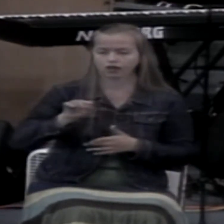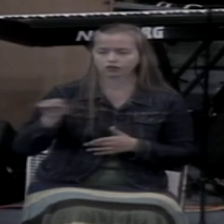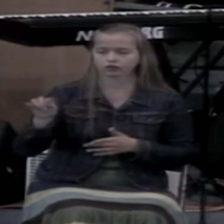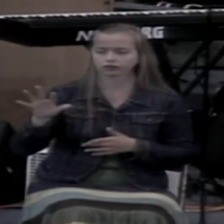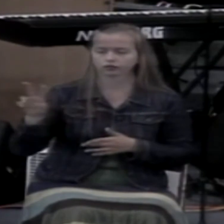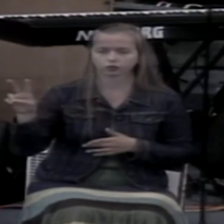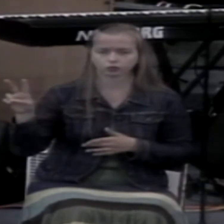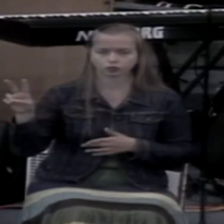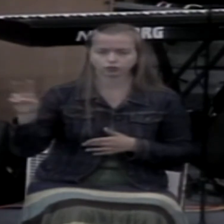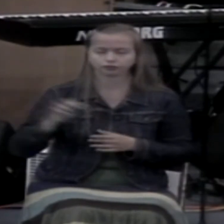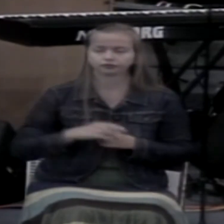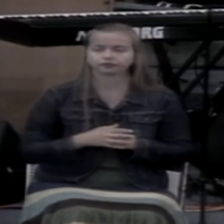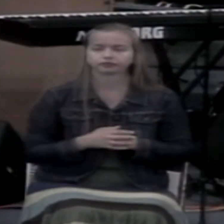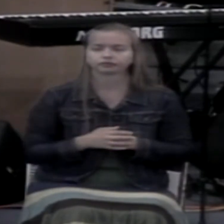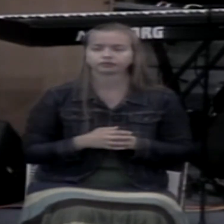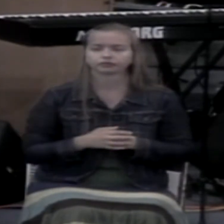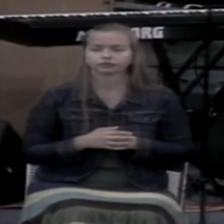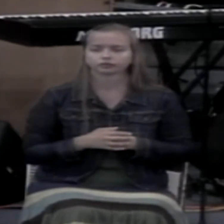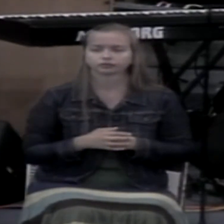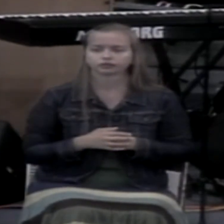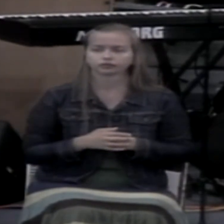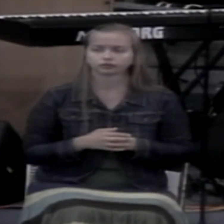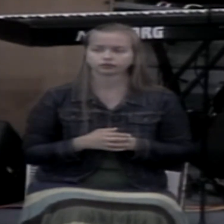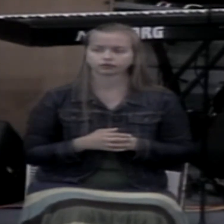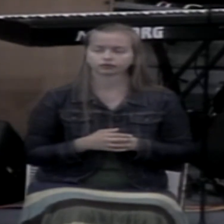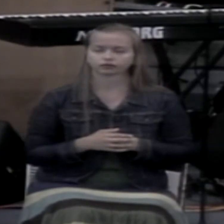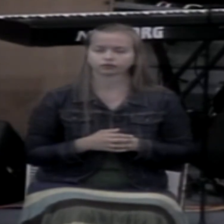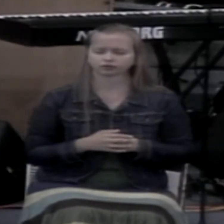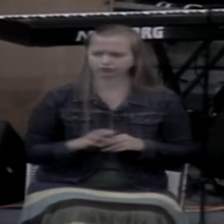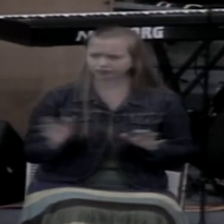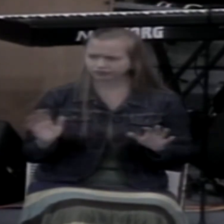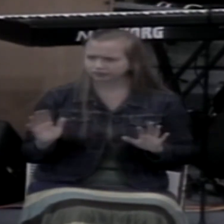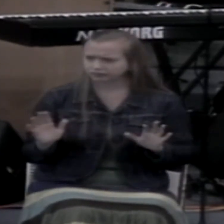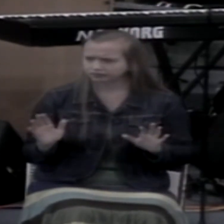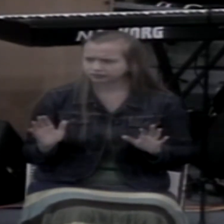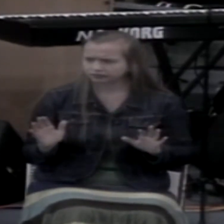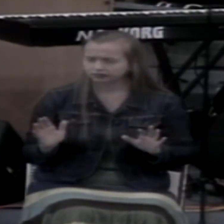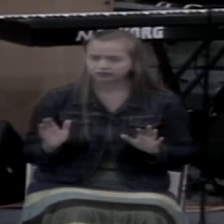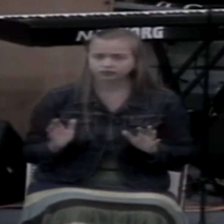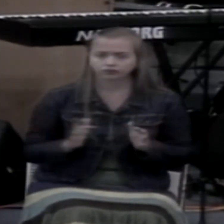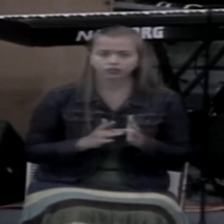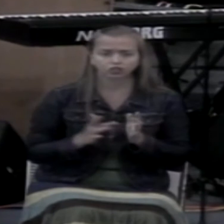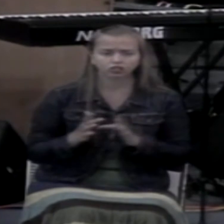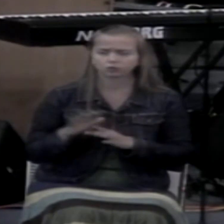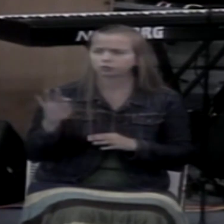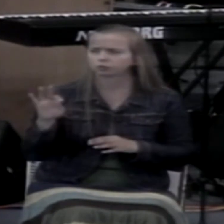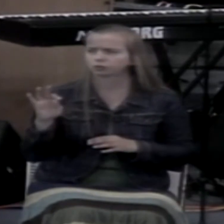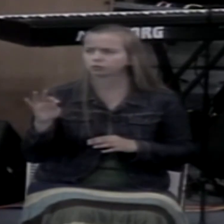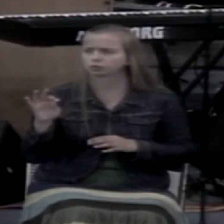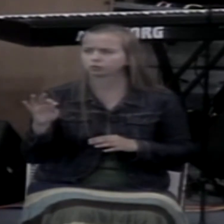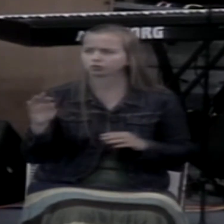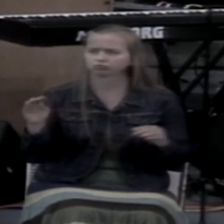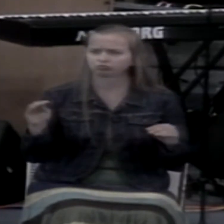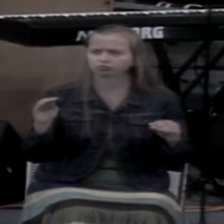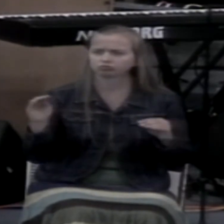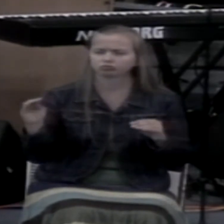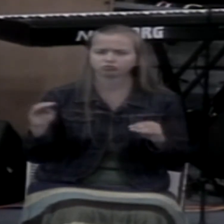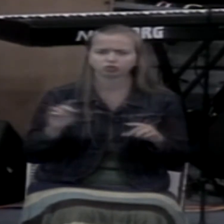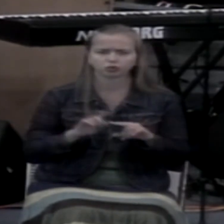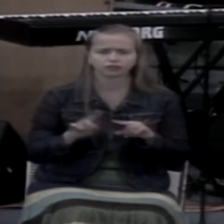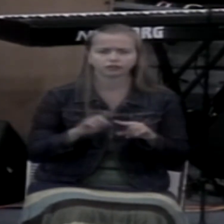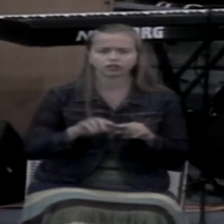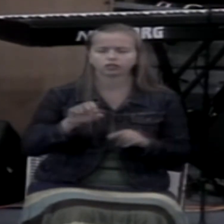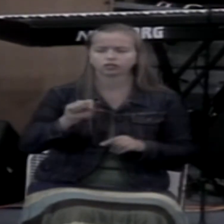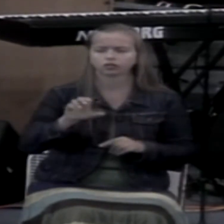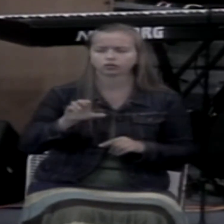And they walked in and they listened to him. They were no doubt amazed that he had their attention. He's 12 years of